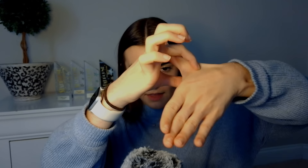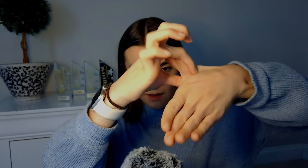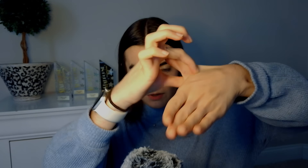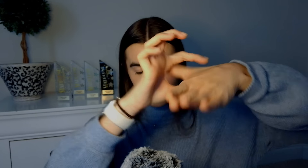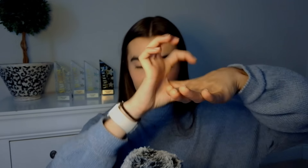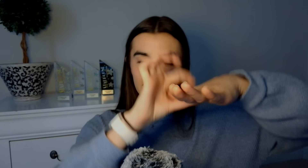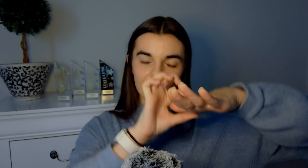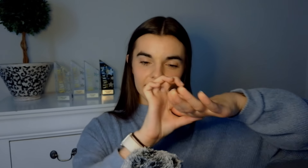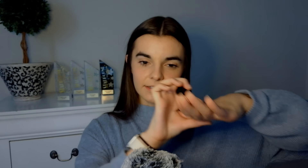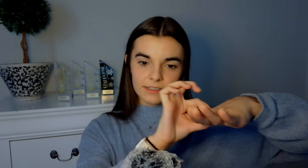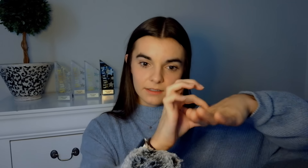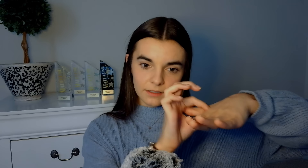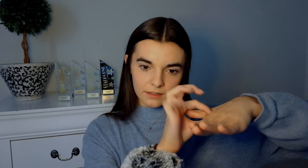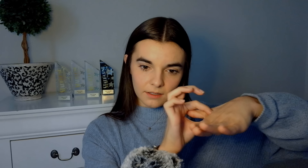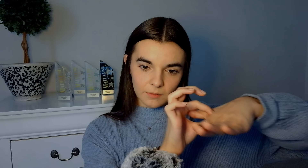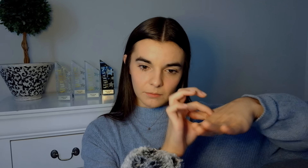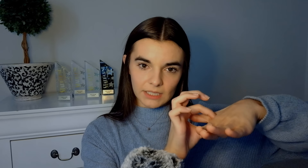part of your hand. Meat